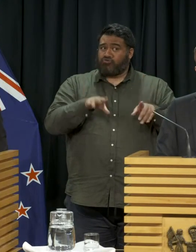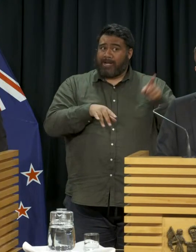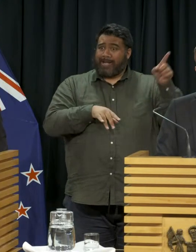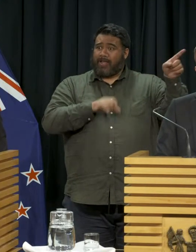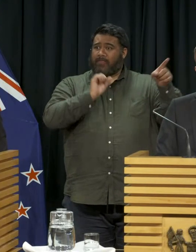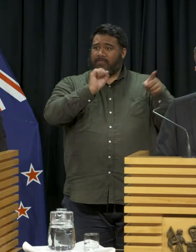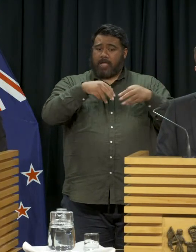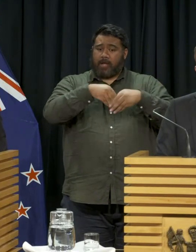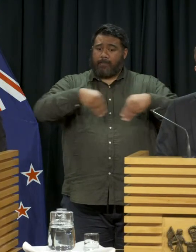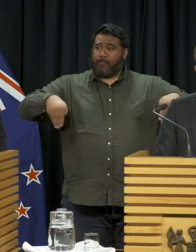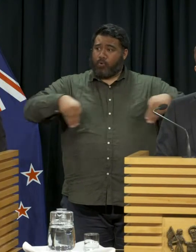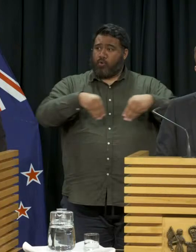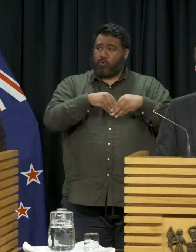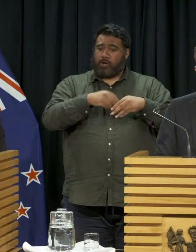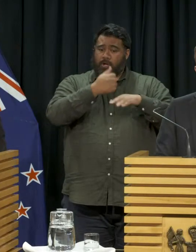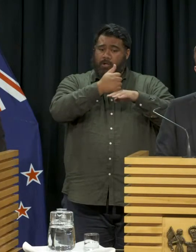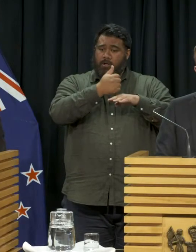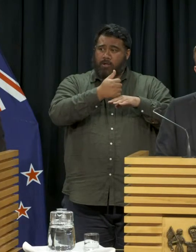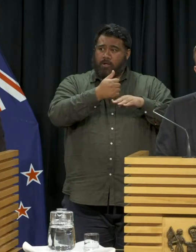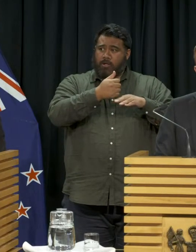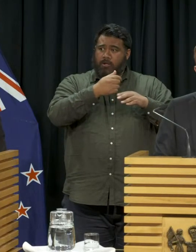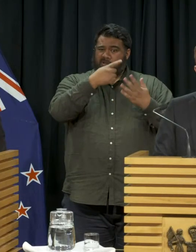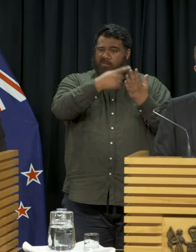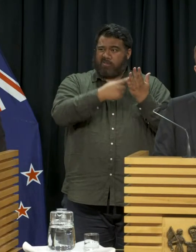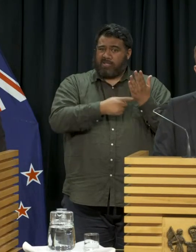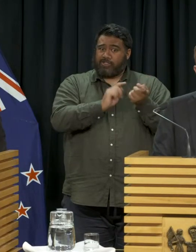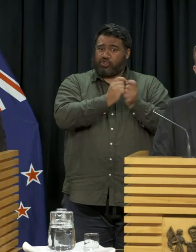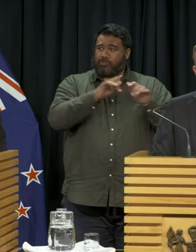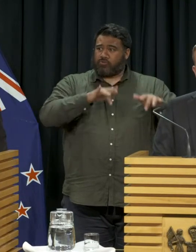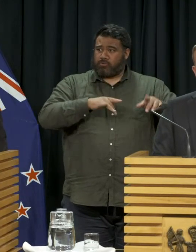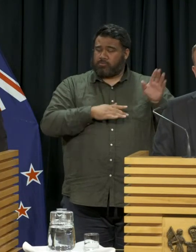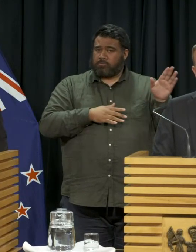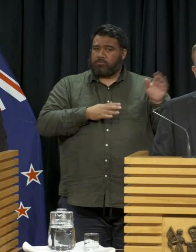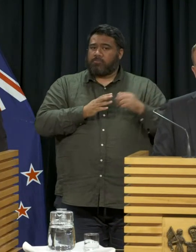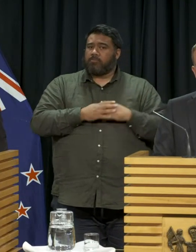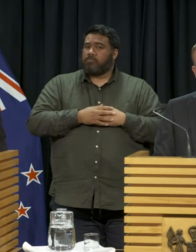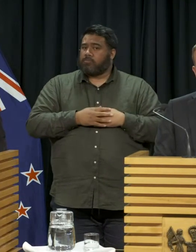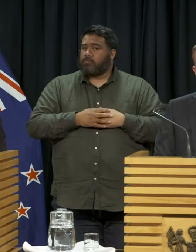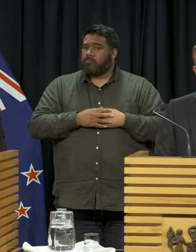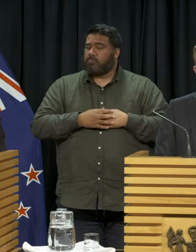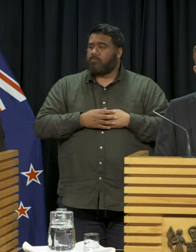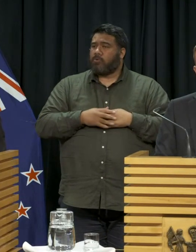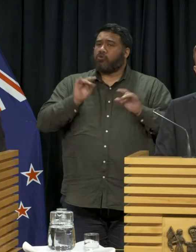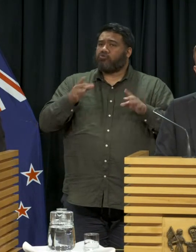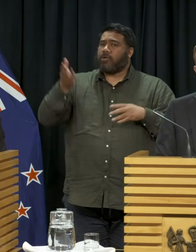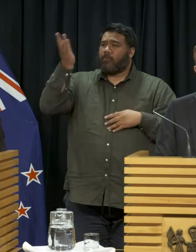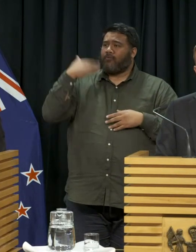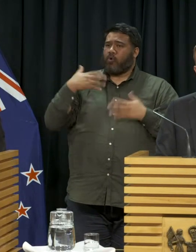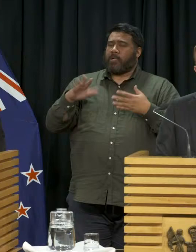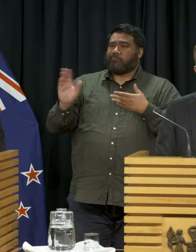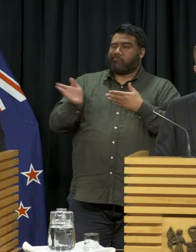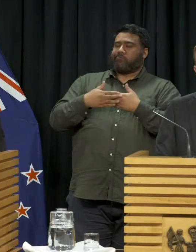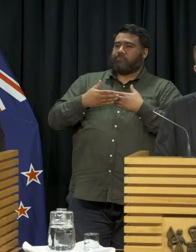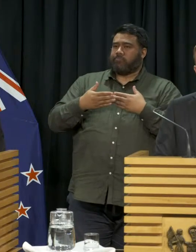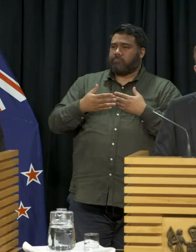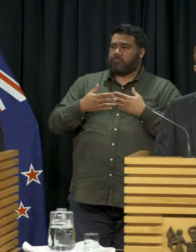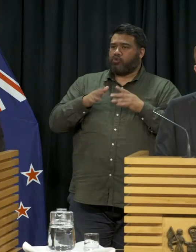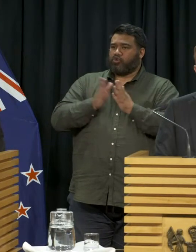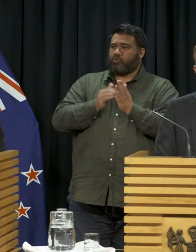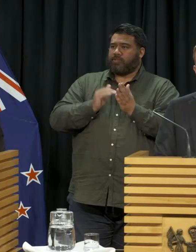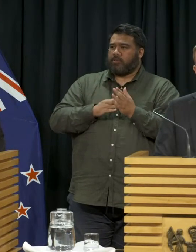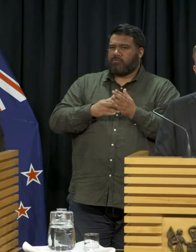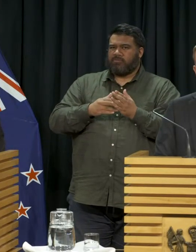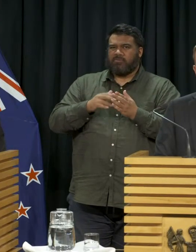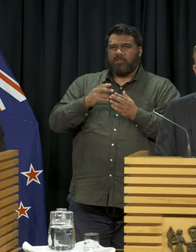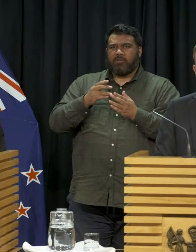settings. No. Now, obviously, back in January, it only took 1 case for Australia to close its border to New Zealand. Why do you think the changes happened? Has there been some sort of